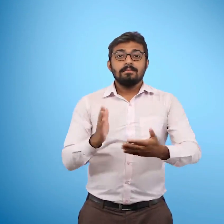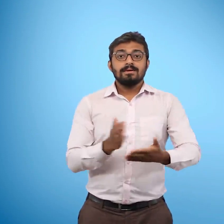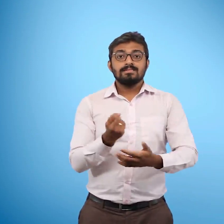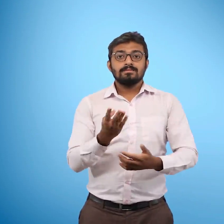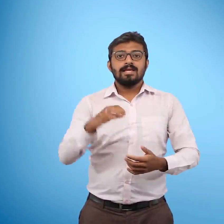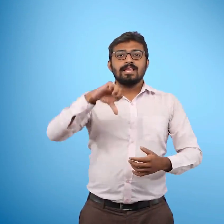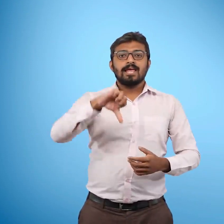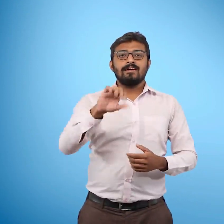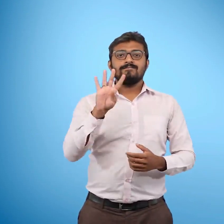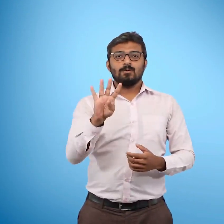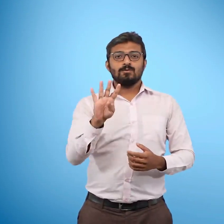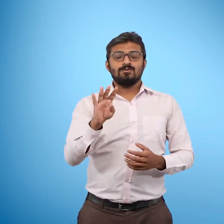Page 94.